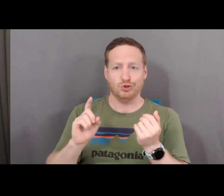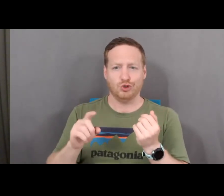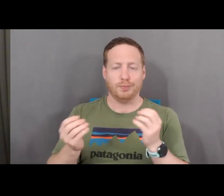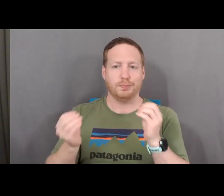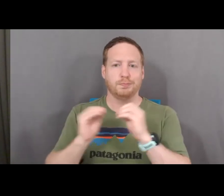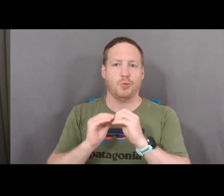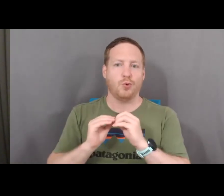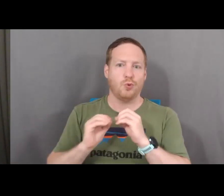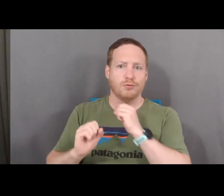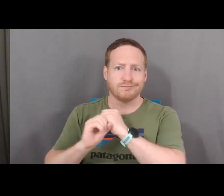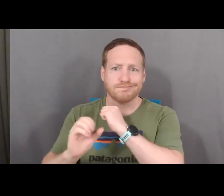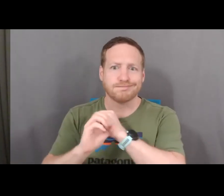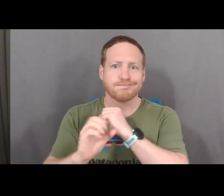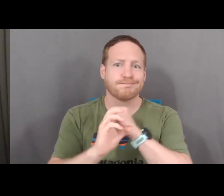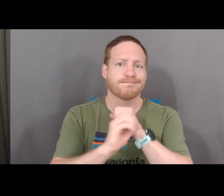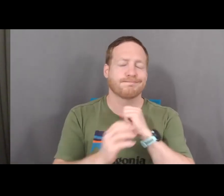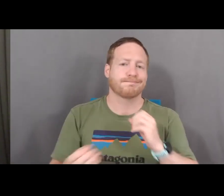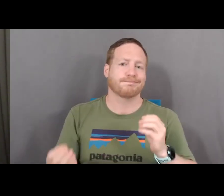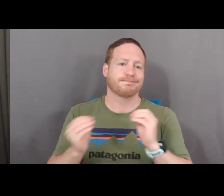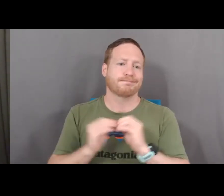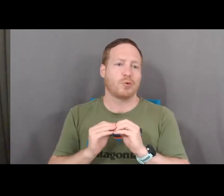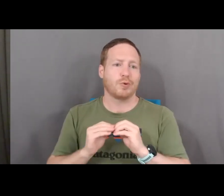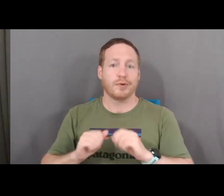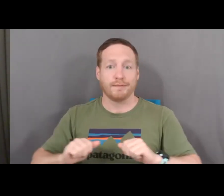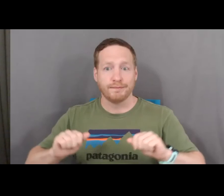lead time to be able to prep, but we should put out some